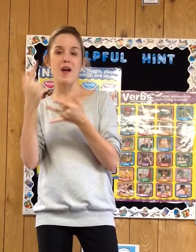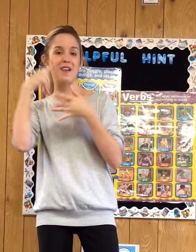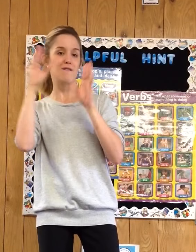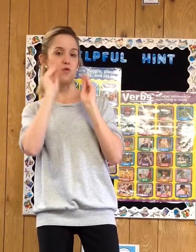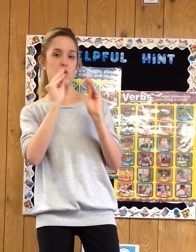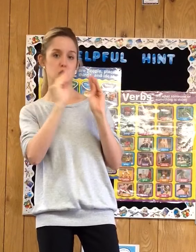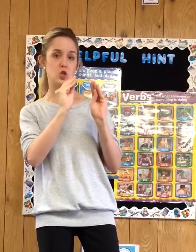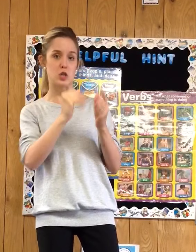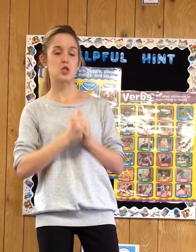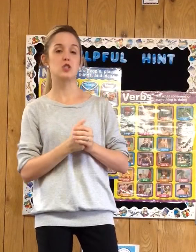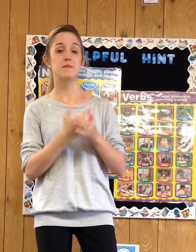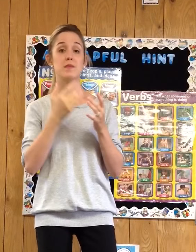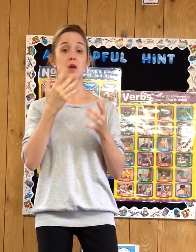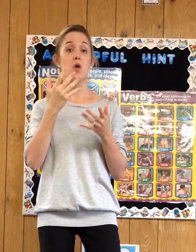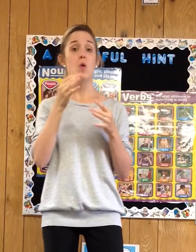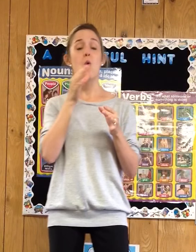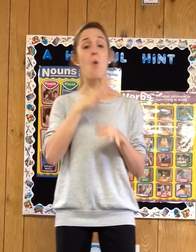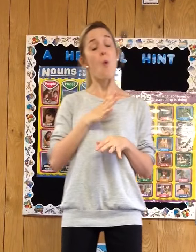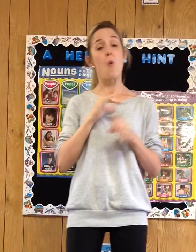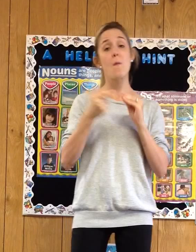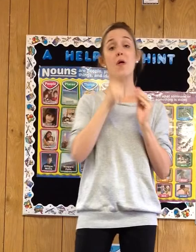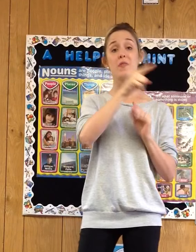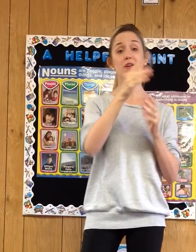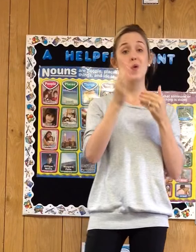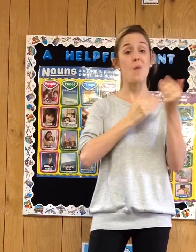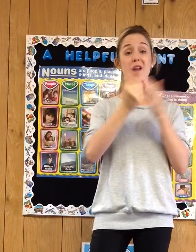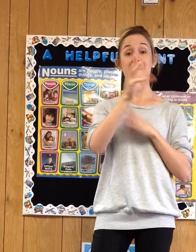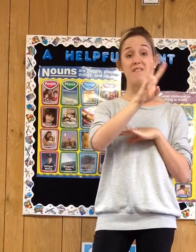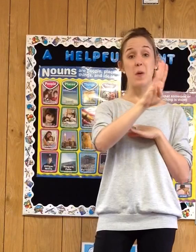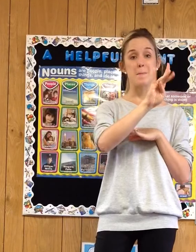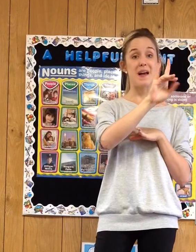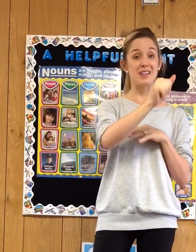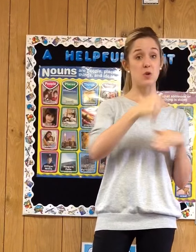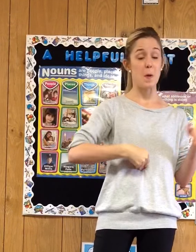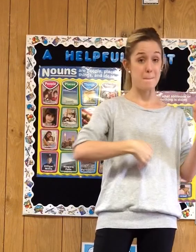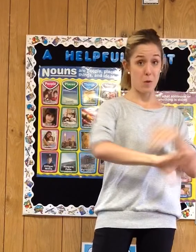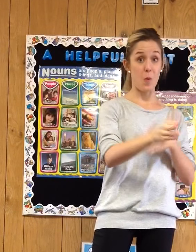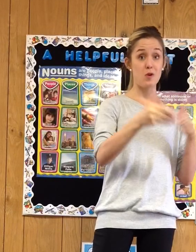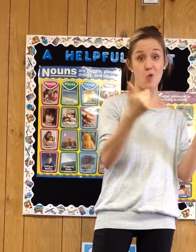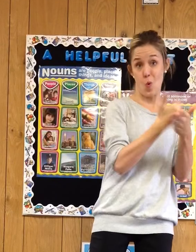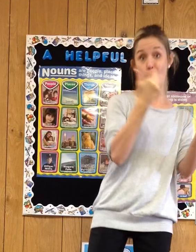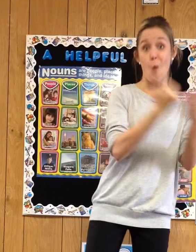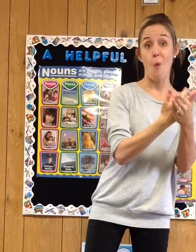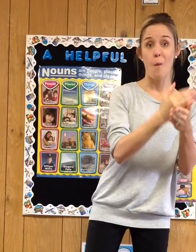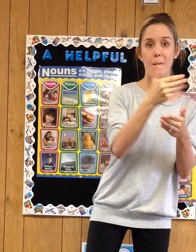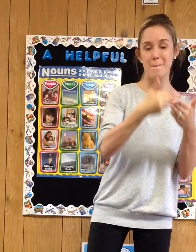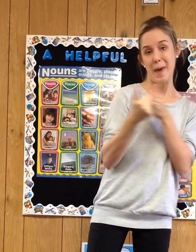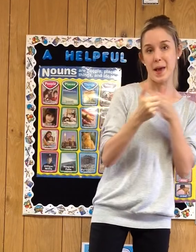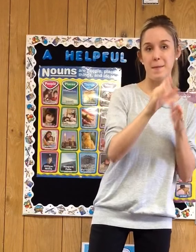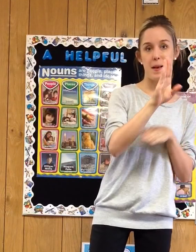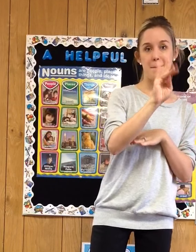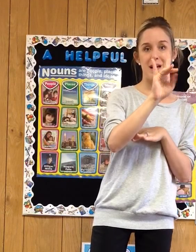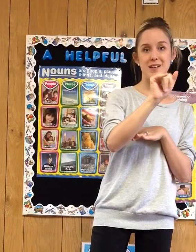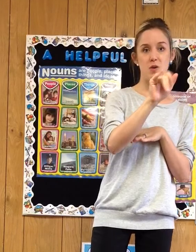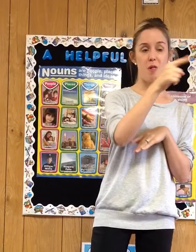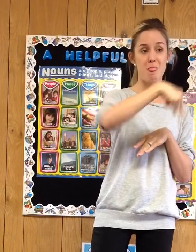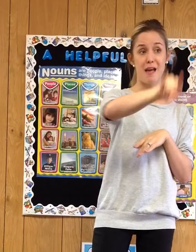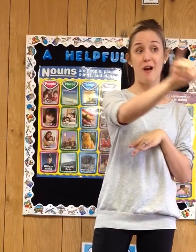about this is now whenever this bacteria has babies, the babies also have